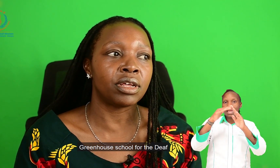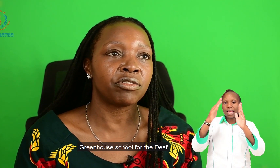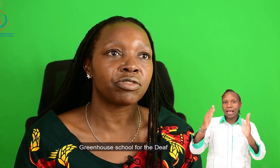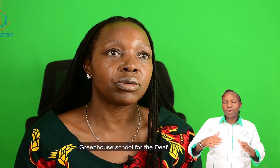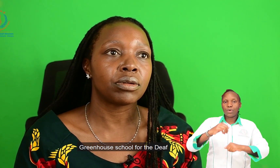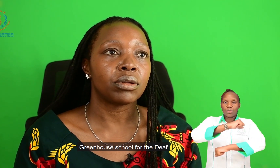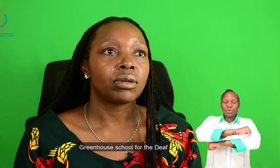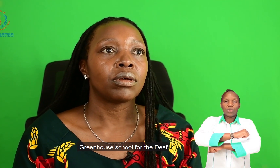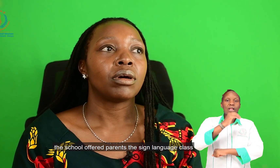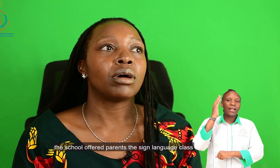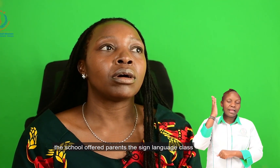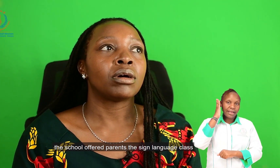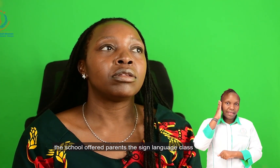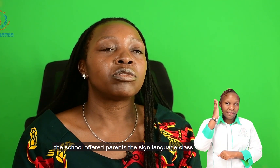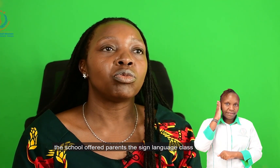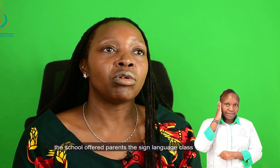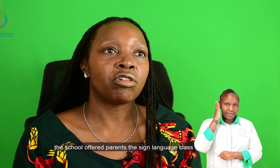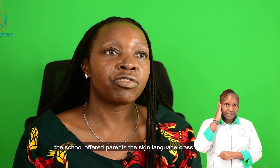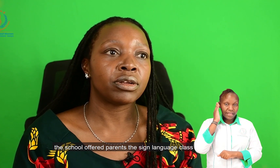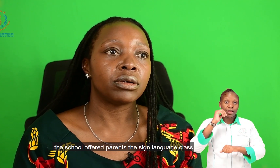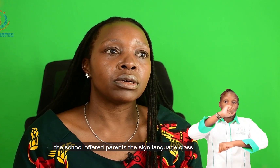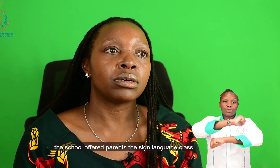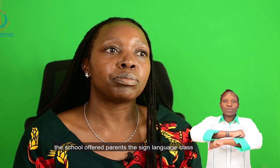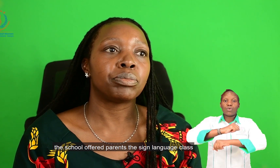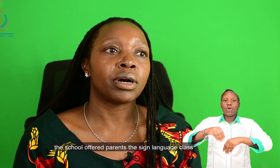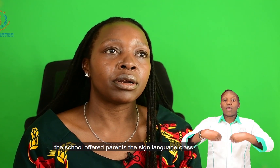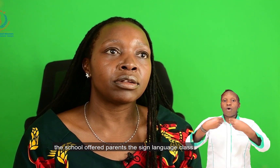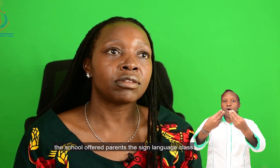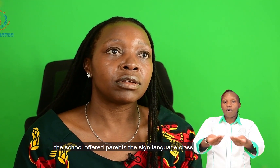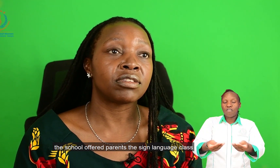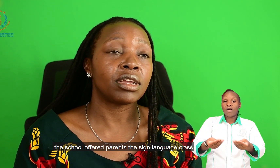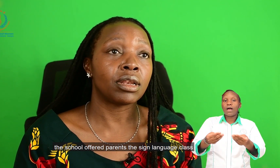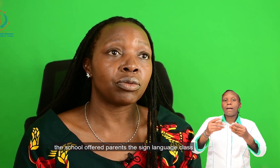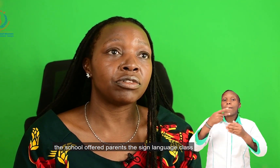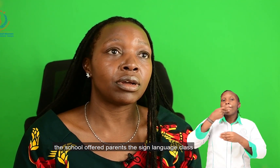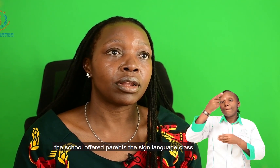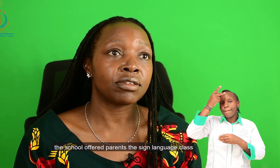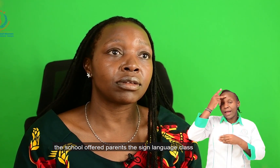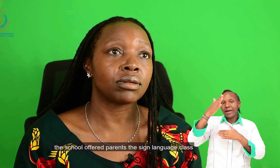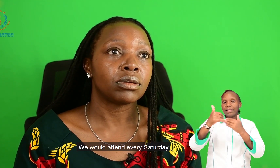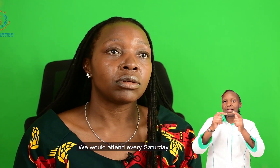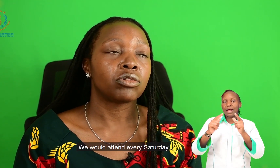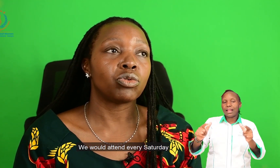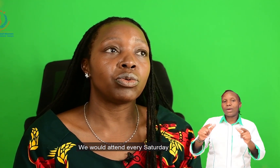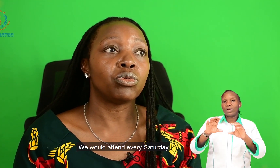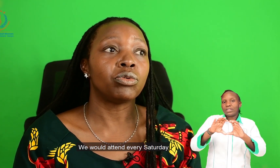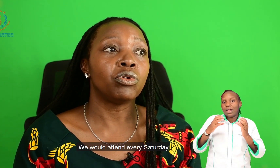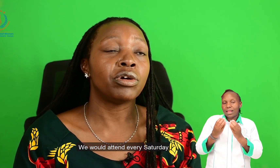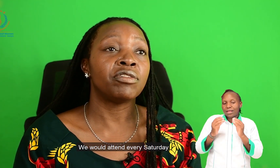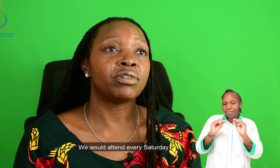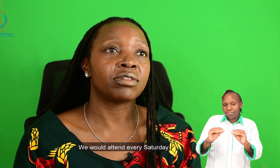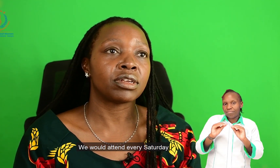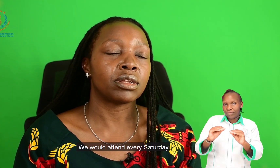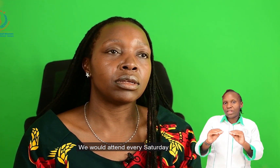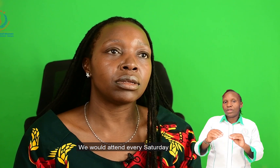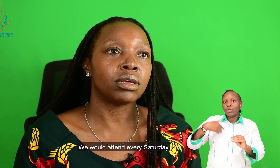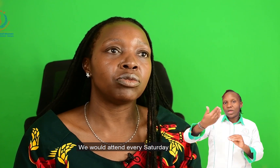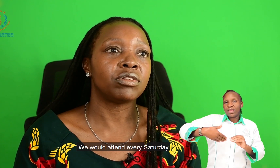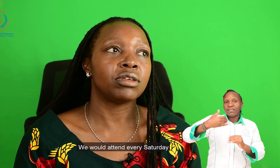Deaf, the school offered parents a sign language class, so we could go every Saturday. And you